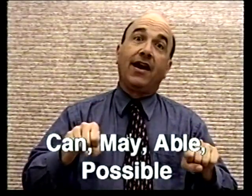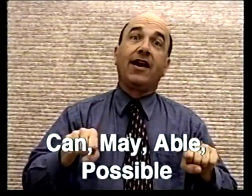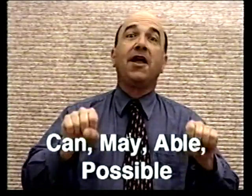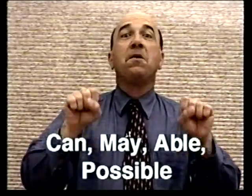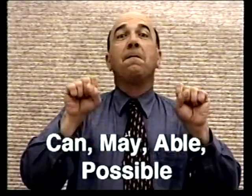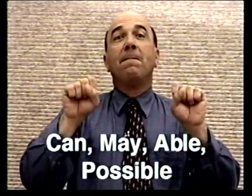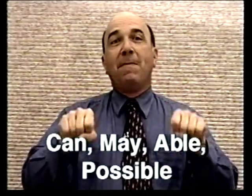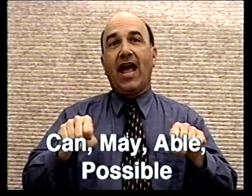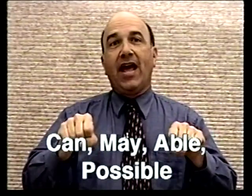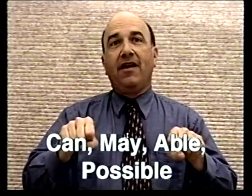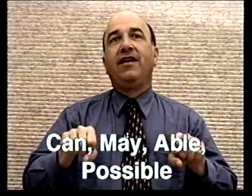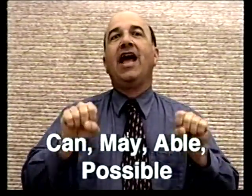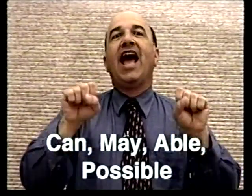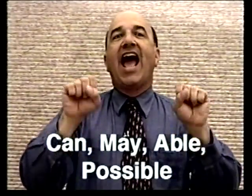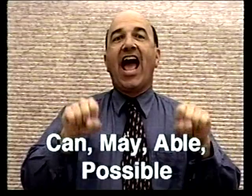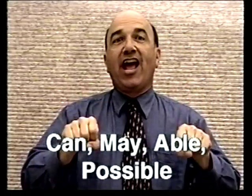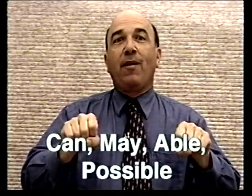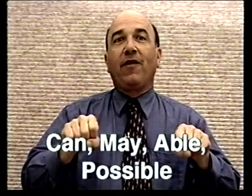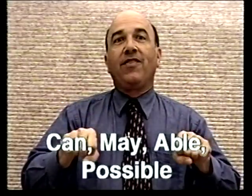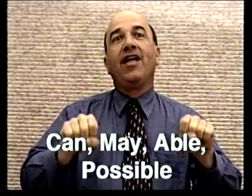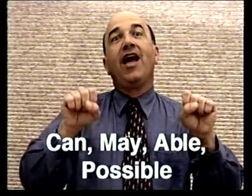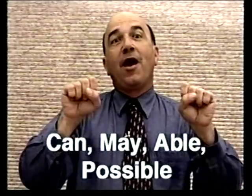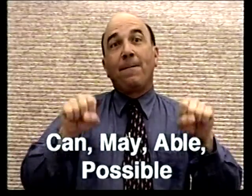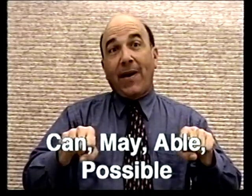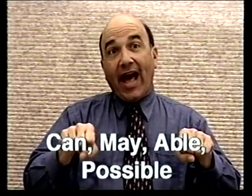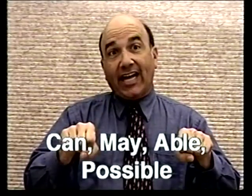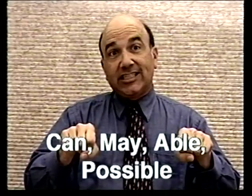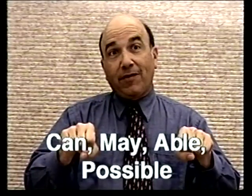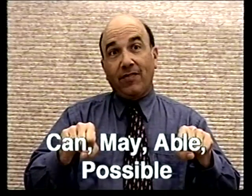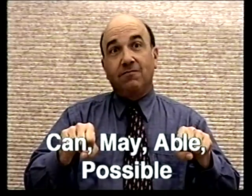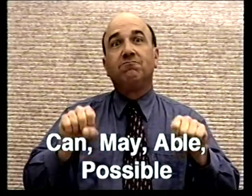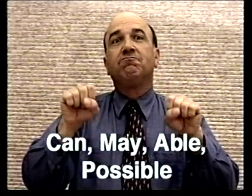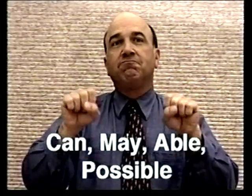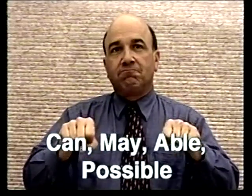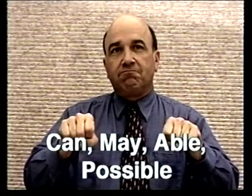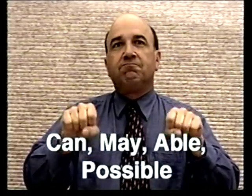Can, may, able, possible.